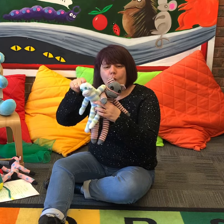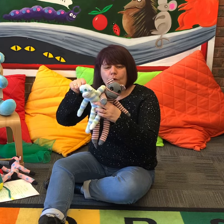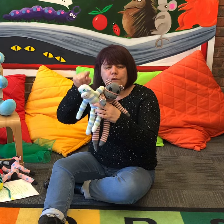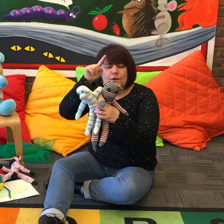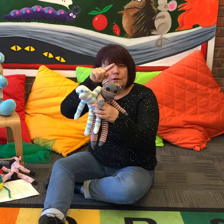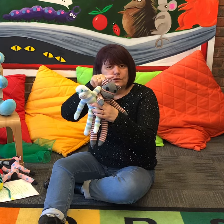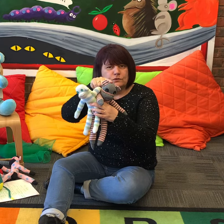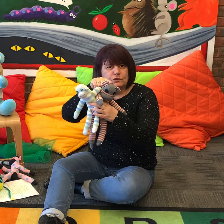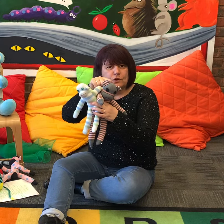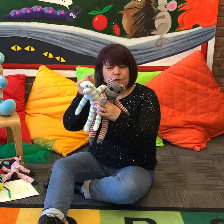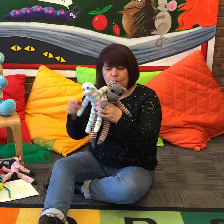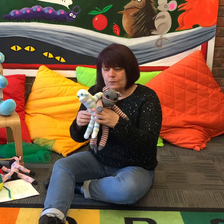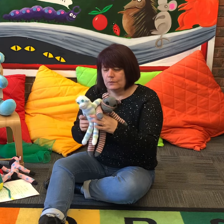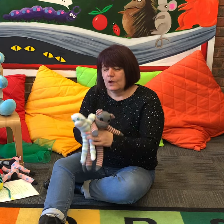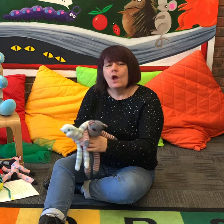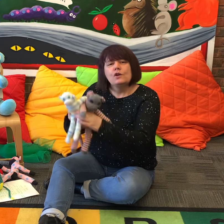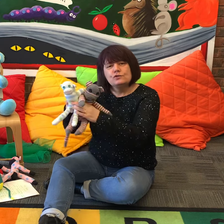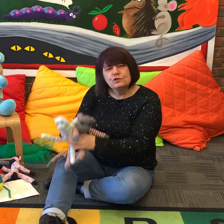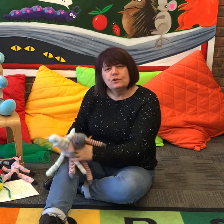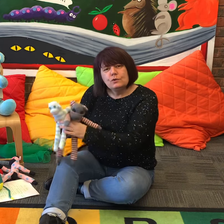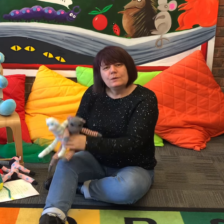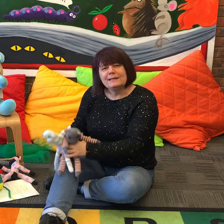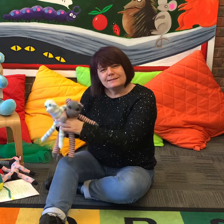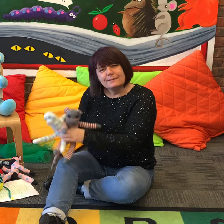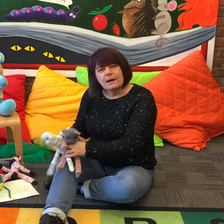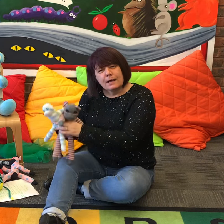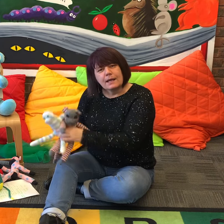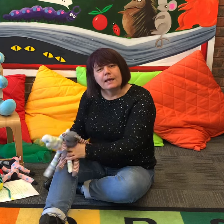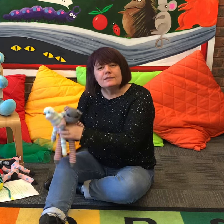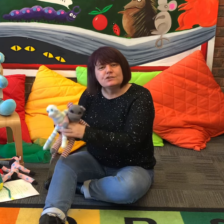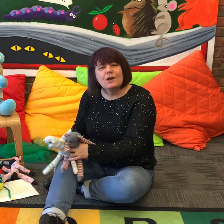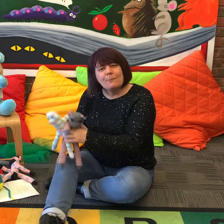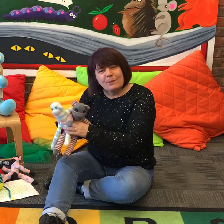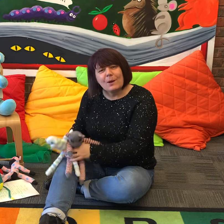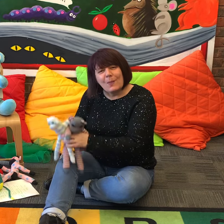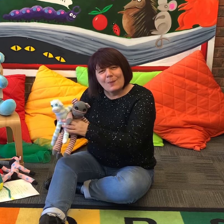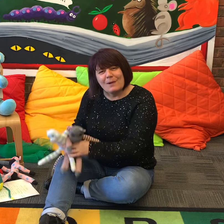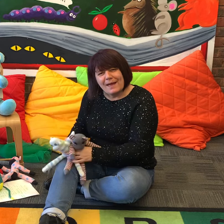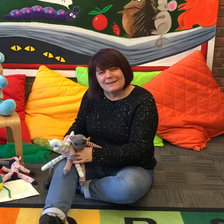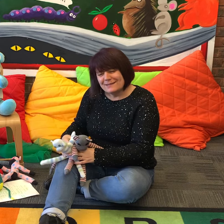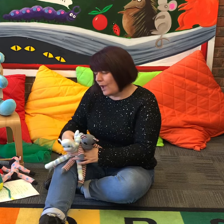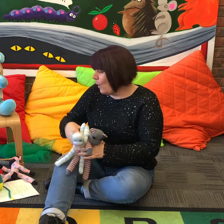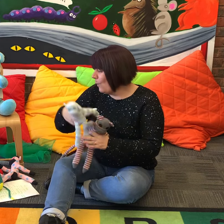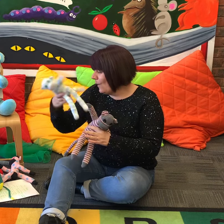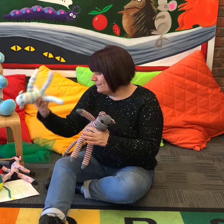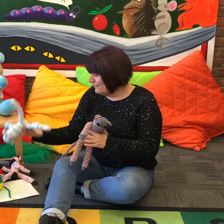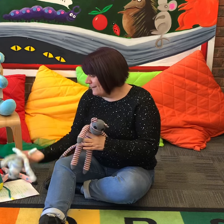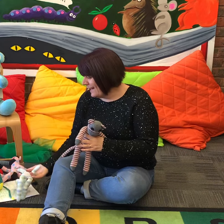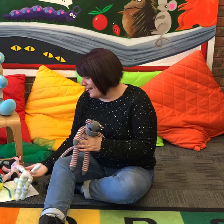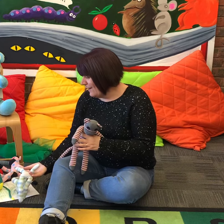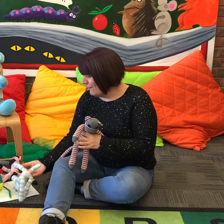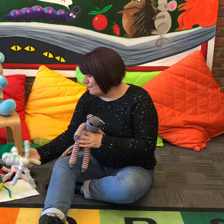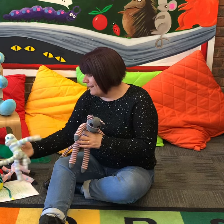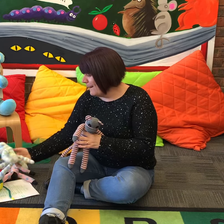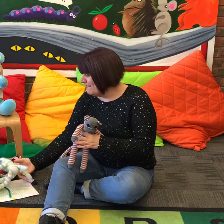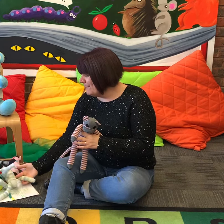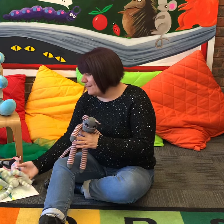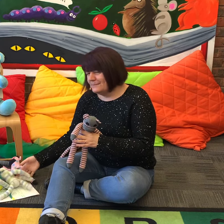One, two. Two little monkeys jumping on the bed. One fell off and bumped